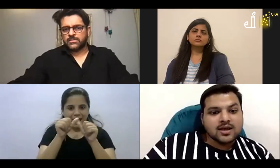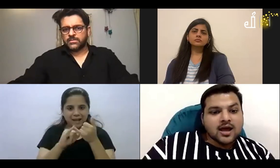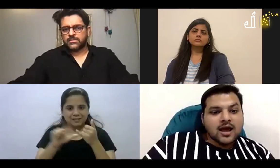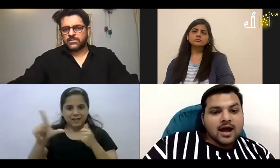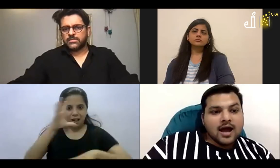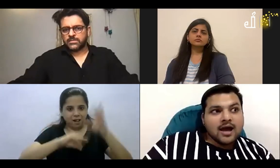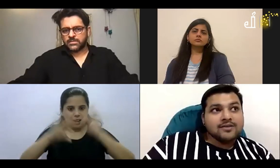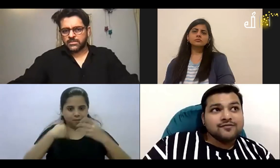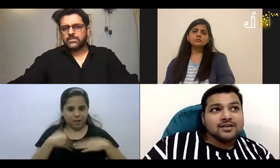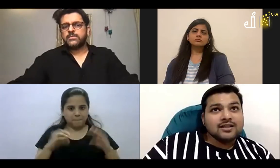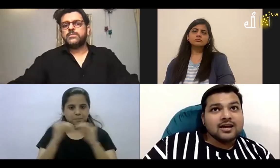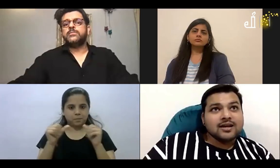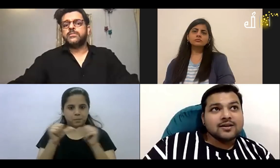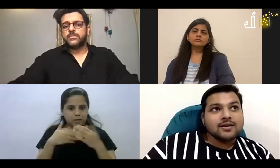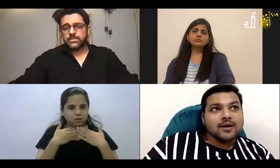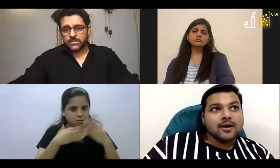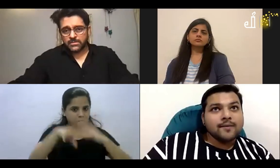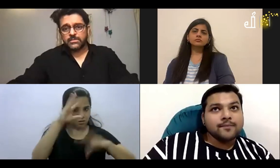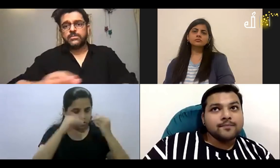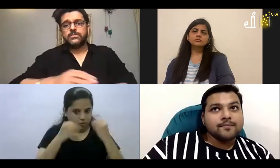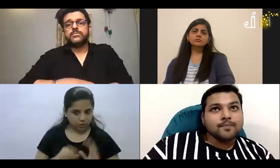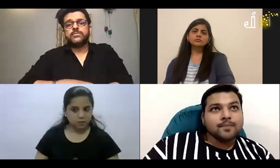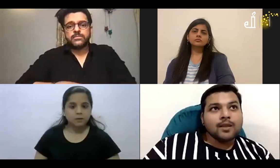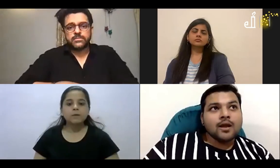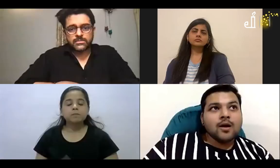bachelor's, I feel that